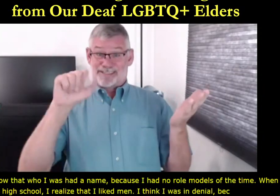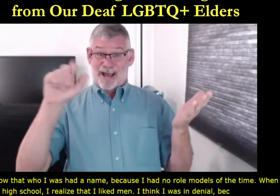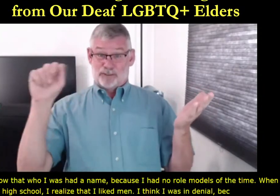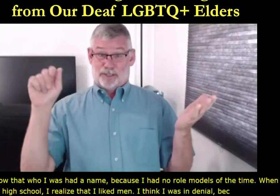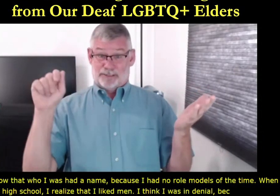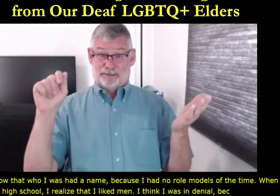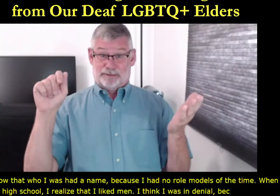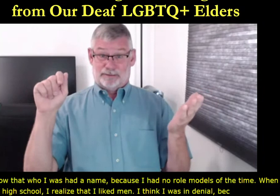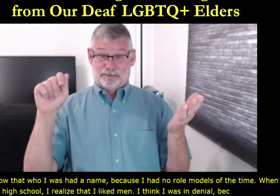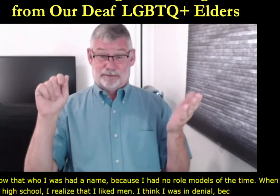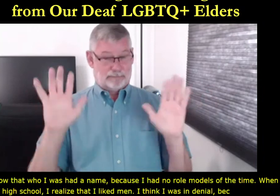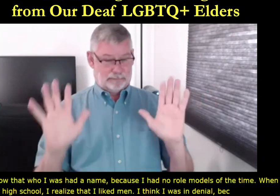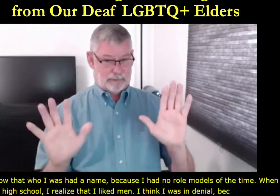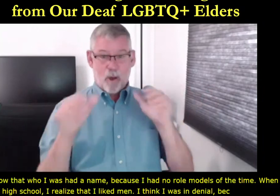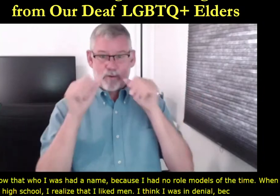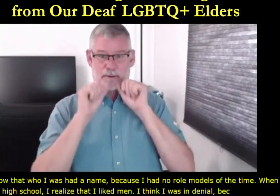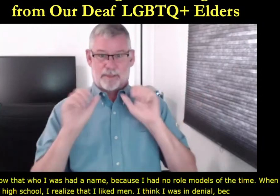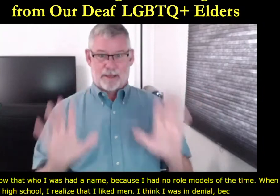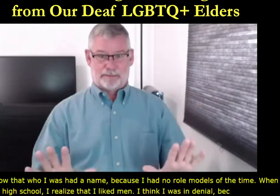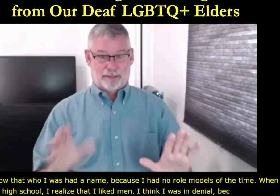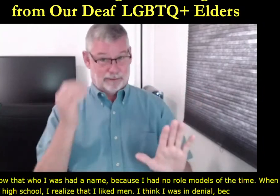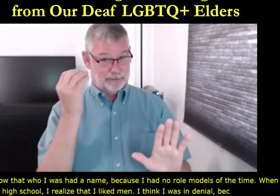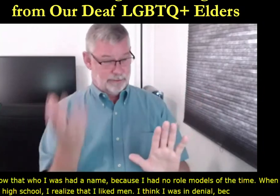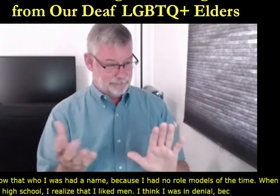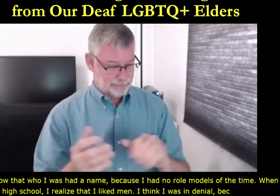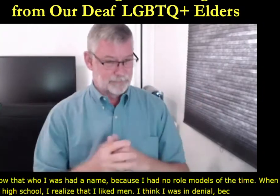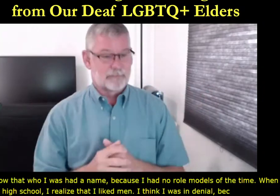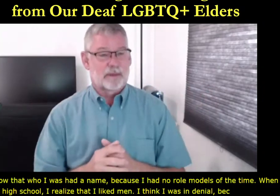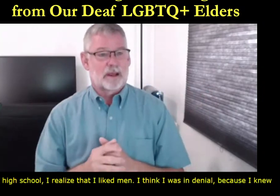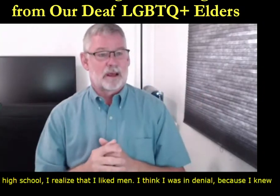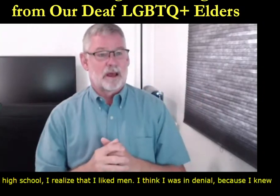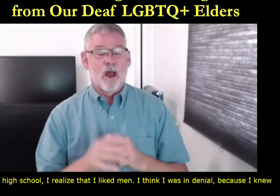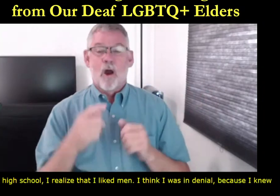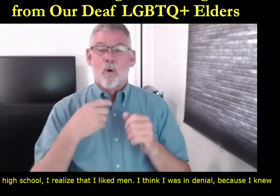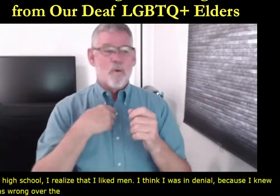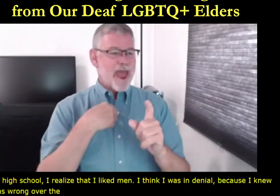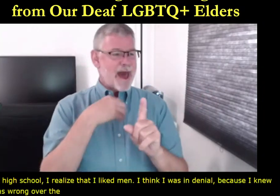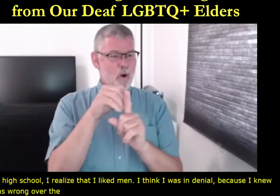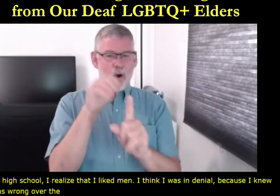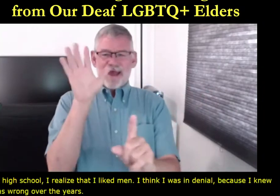well then i went to college in los angeles uh which was a blessing i have to tell you